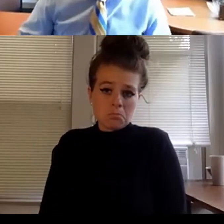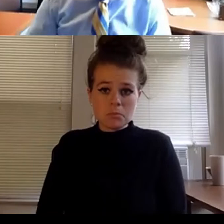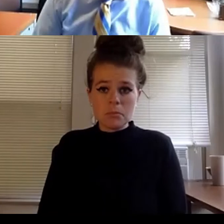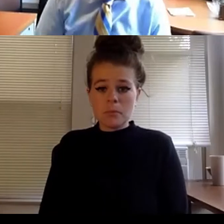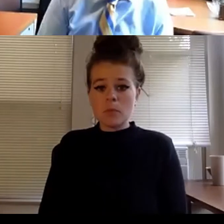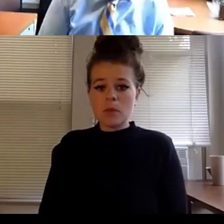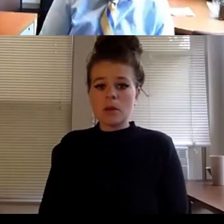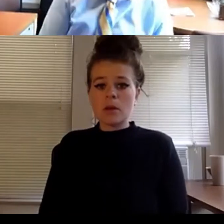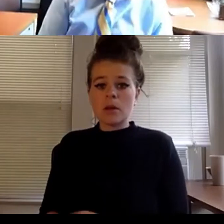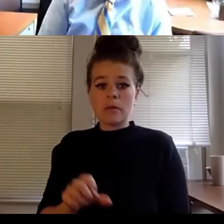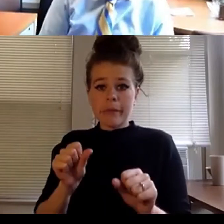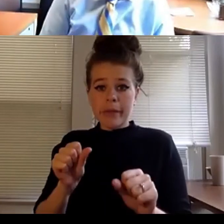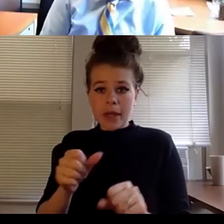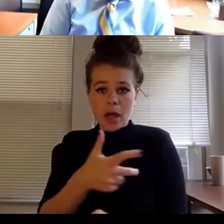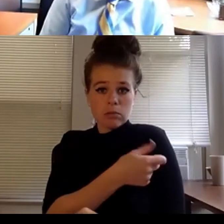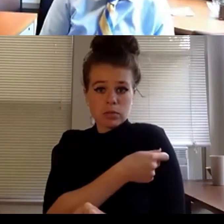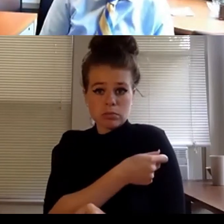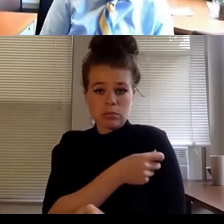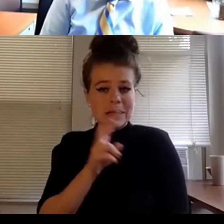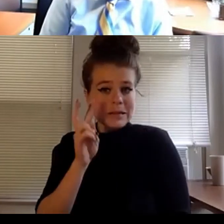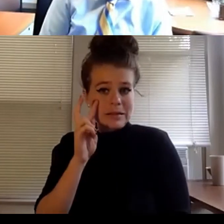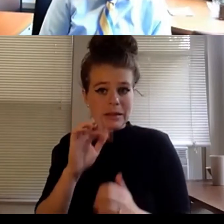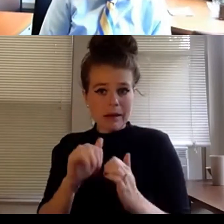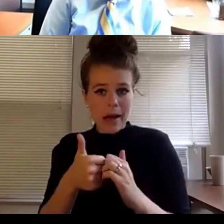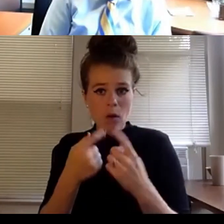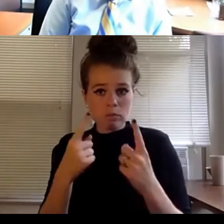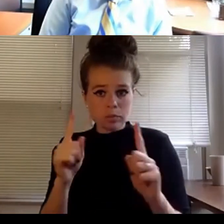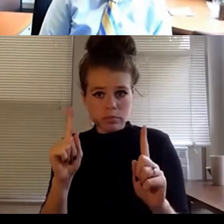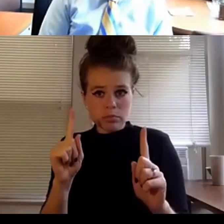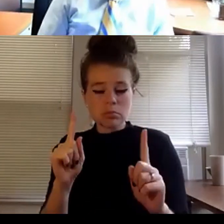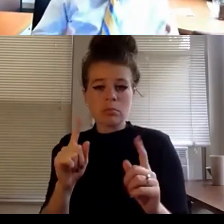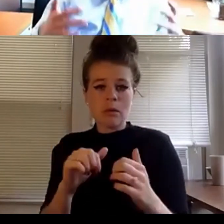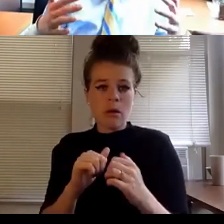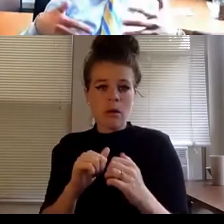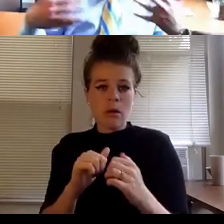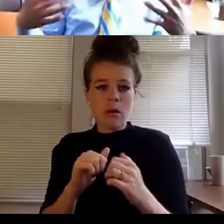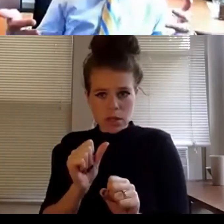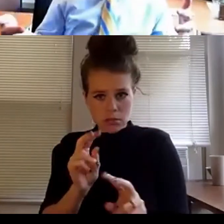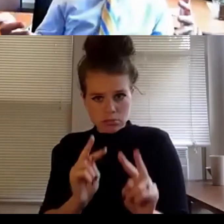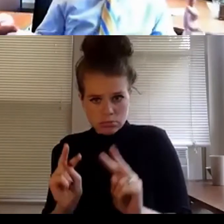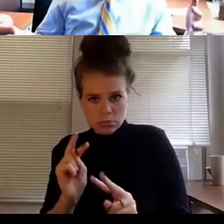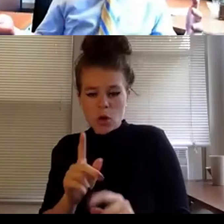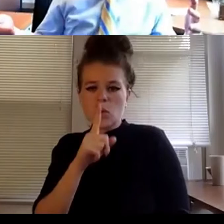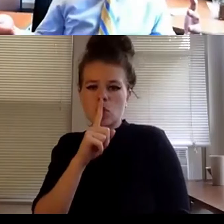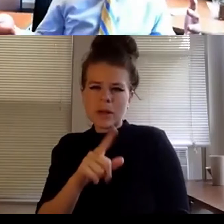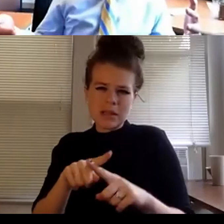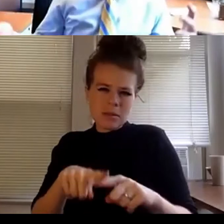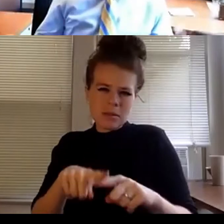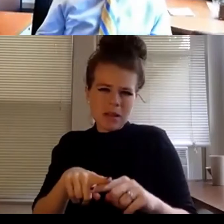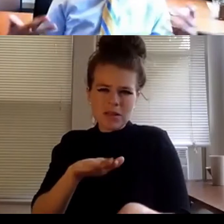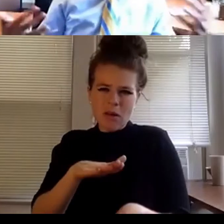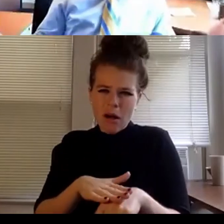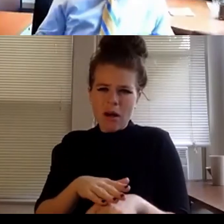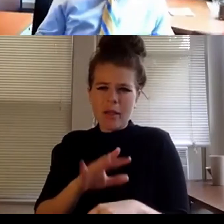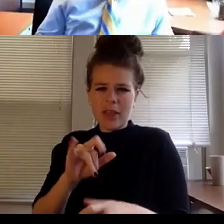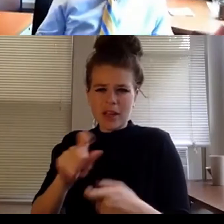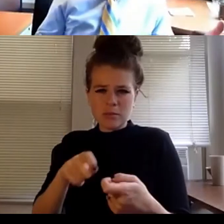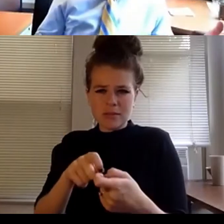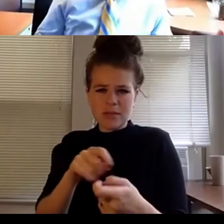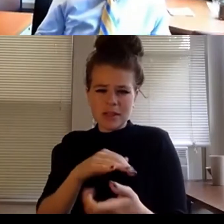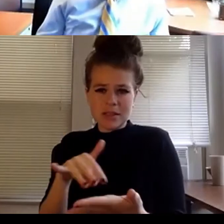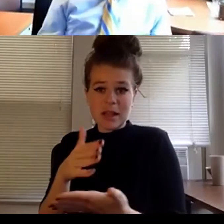get the COVID-19 vaccine and to see how safe and effective it is. So it really depends on the clinical study. Some are maybe